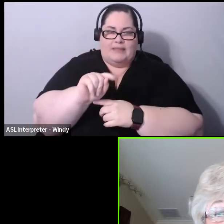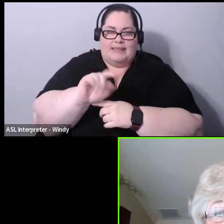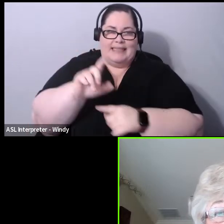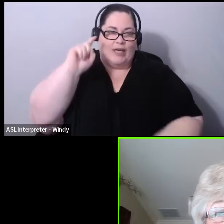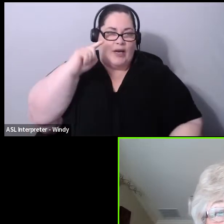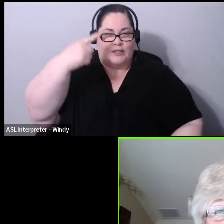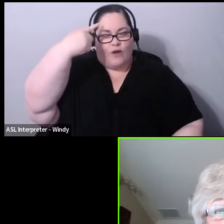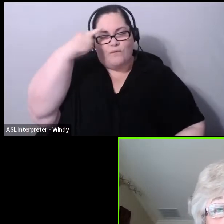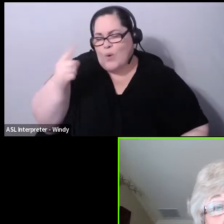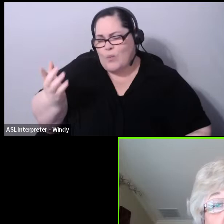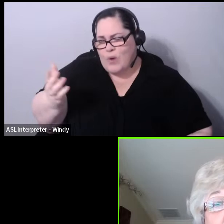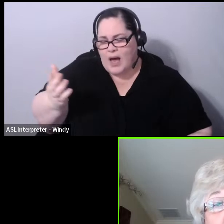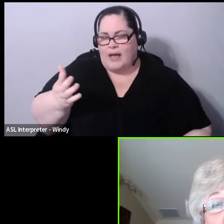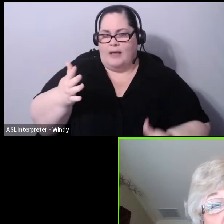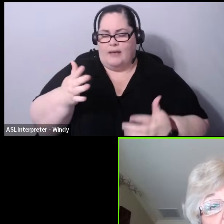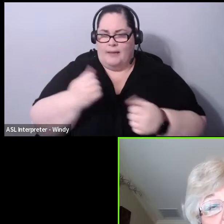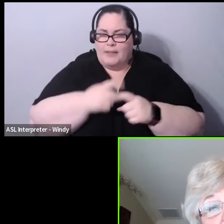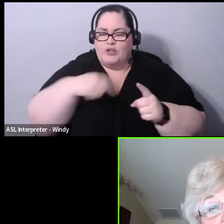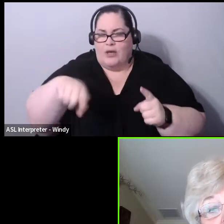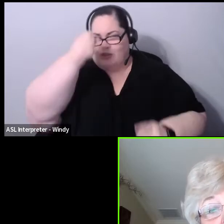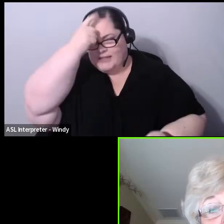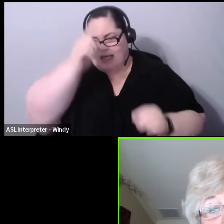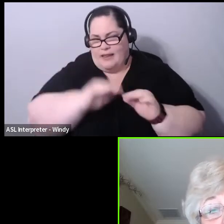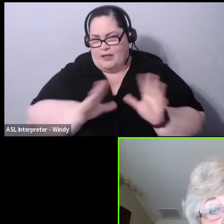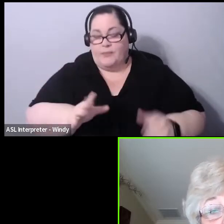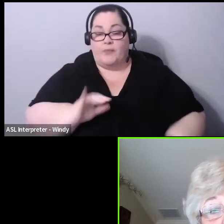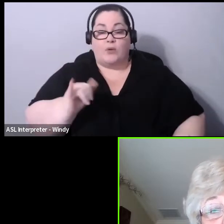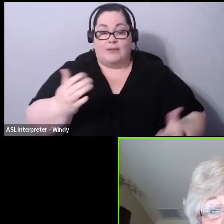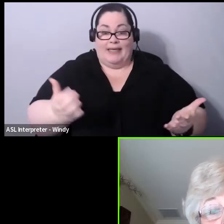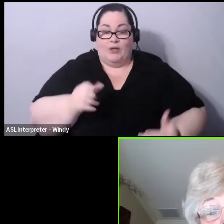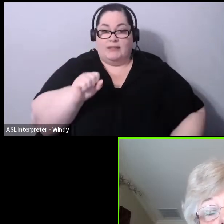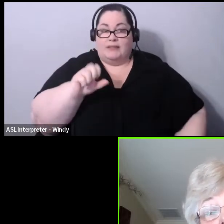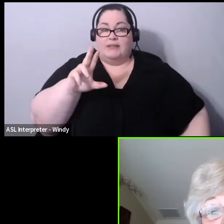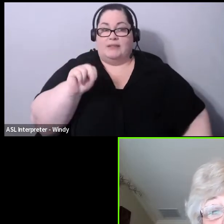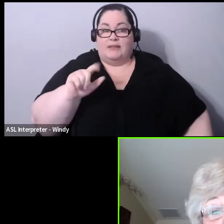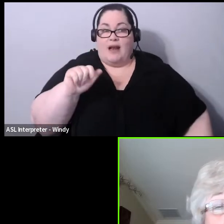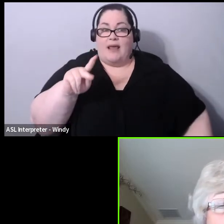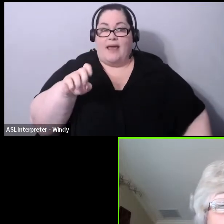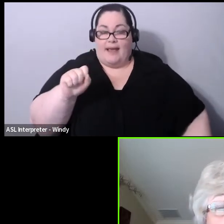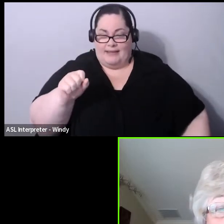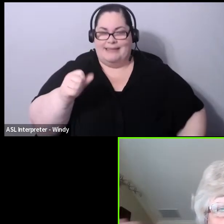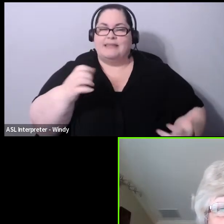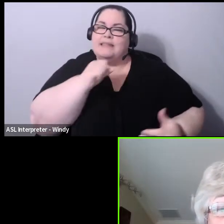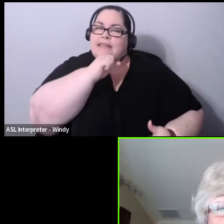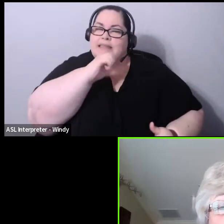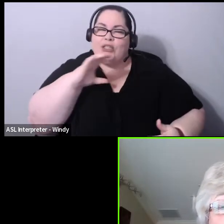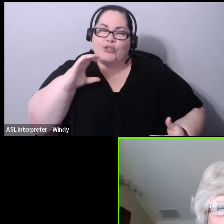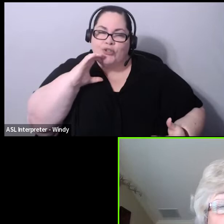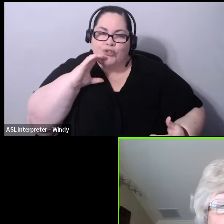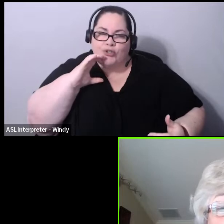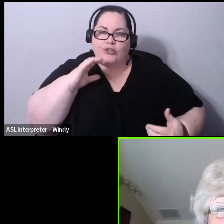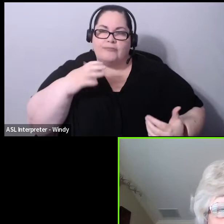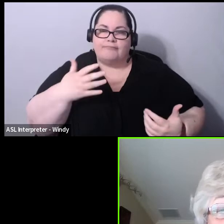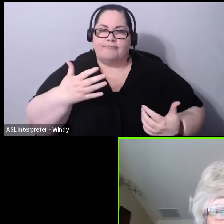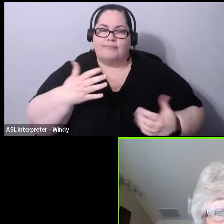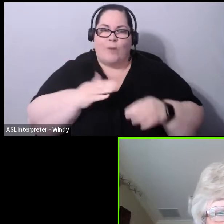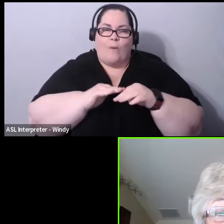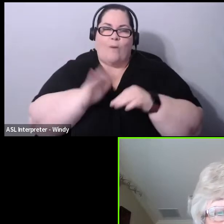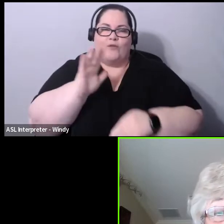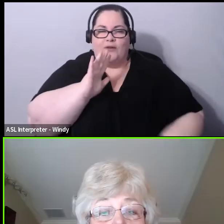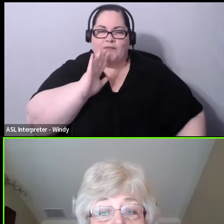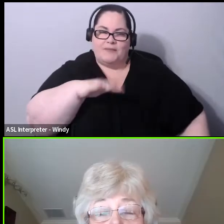have quite a bit of interest here in the Sun Lakes area. It is a senior or an over